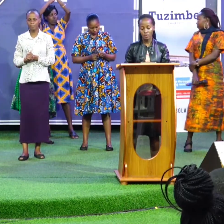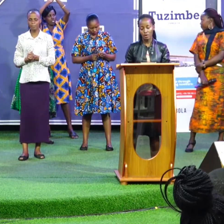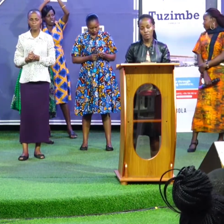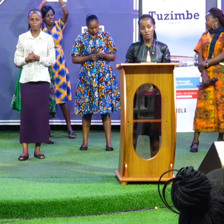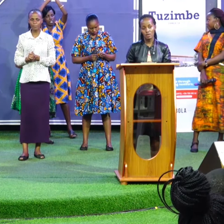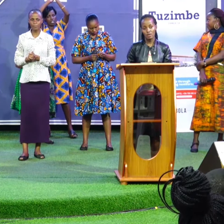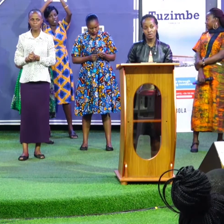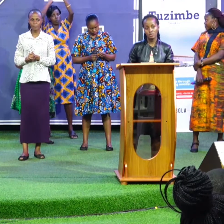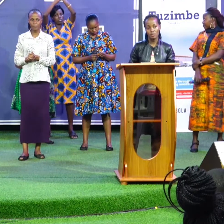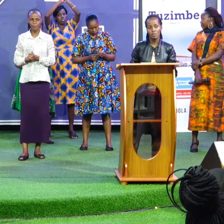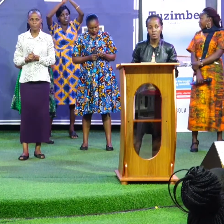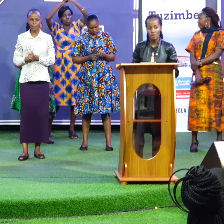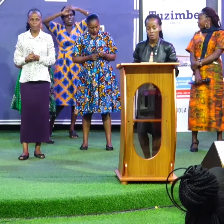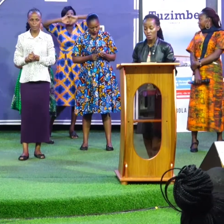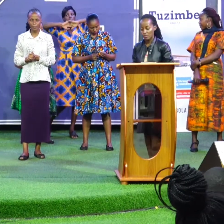Lord.